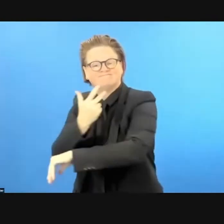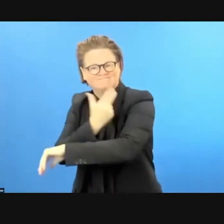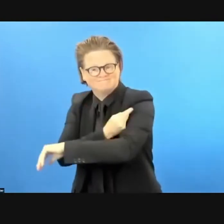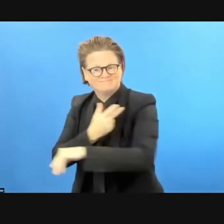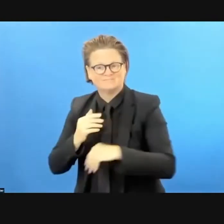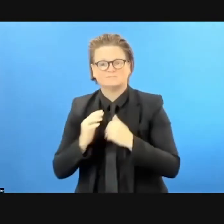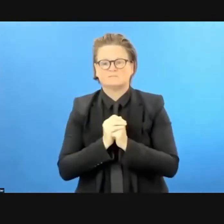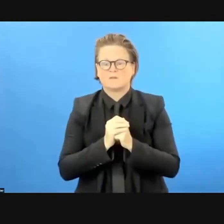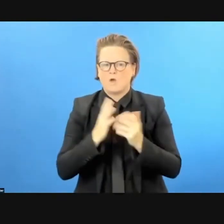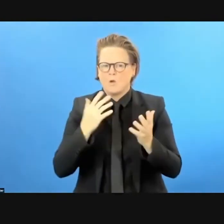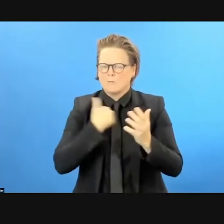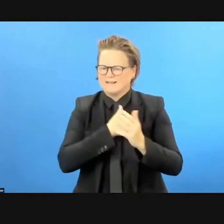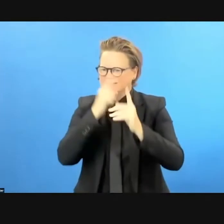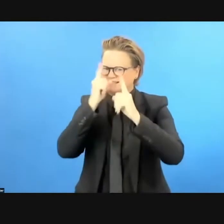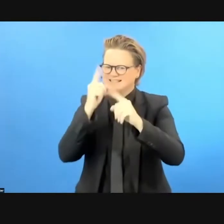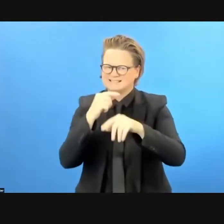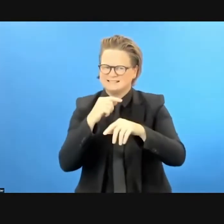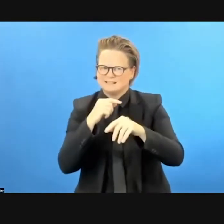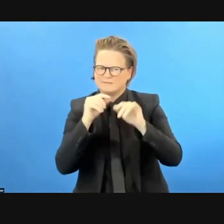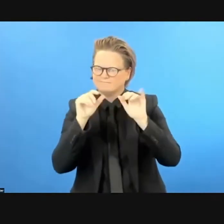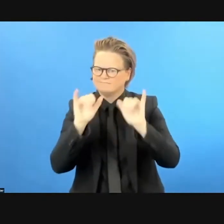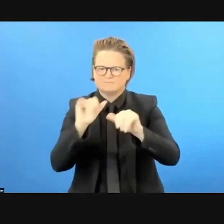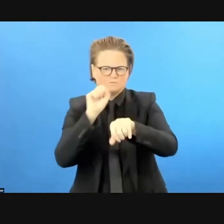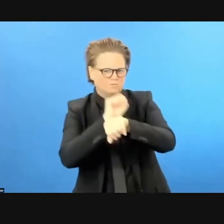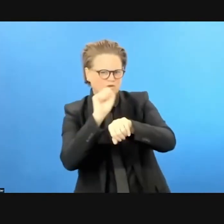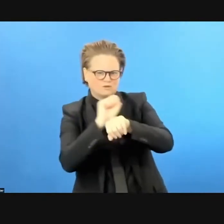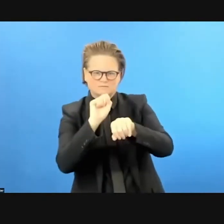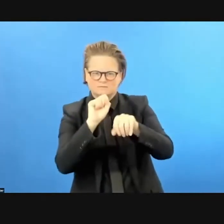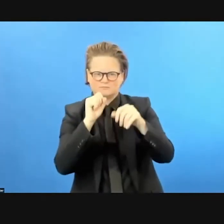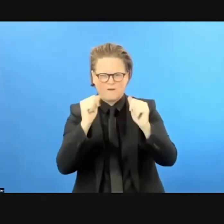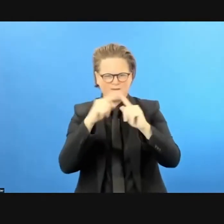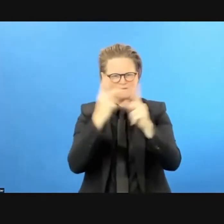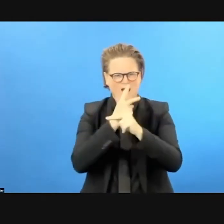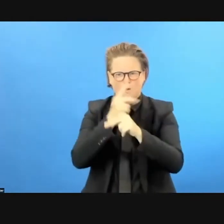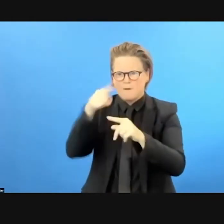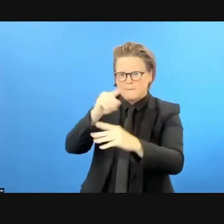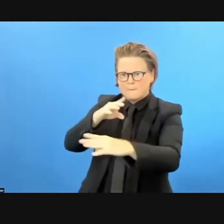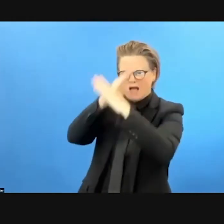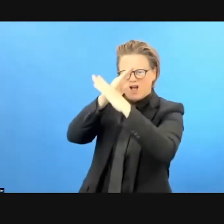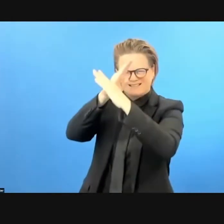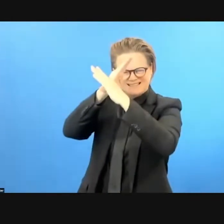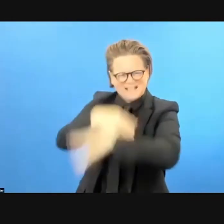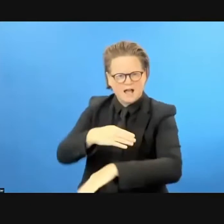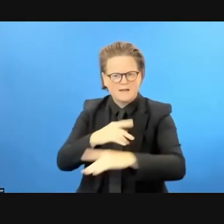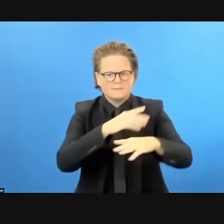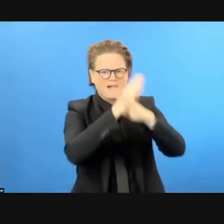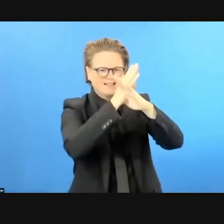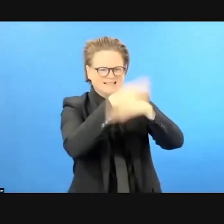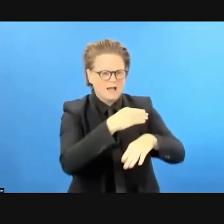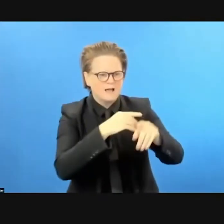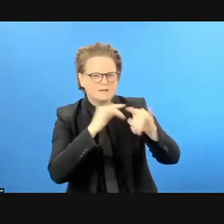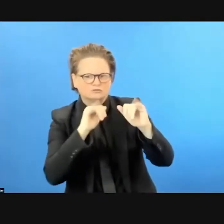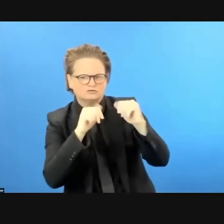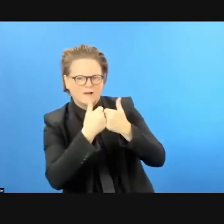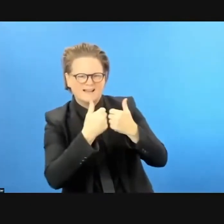out what barriers people may have to get to a vaccine site and trying to decrease those barriers. Because